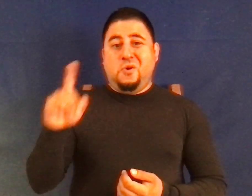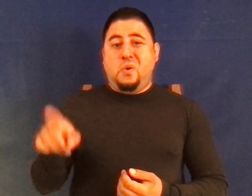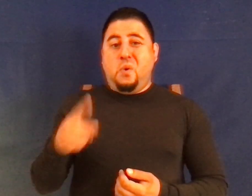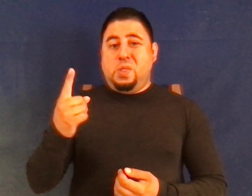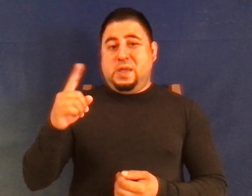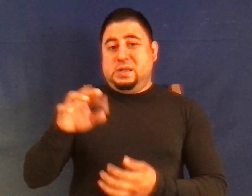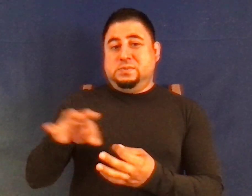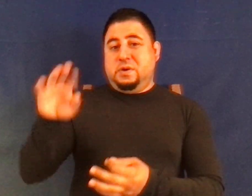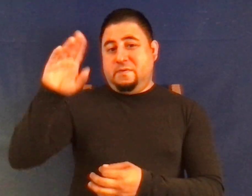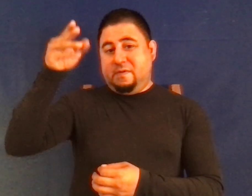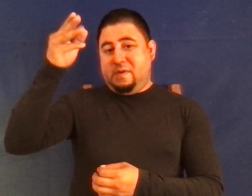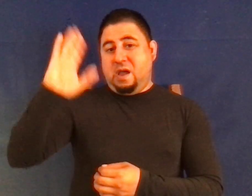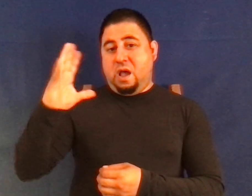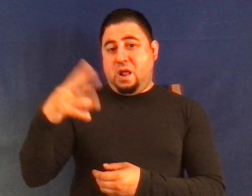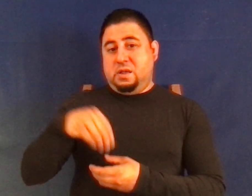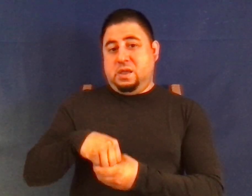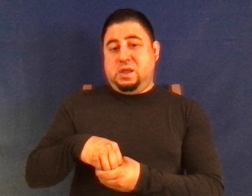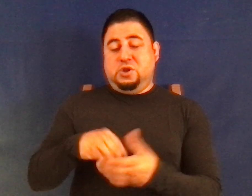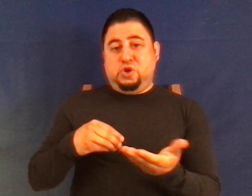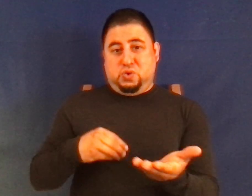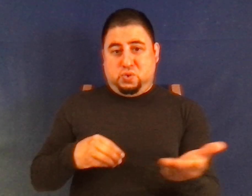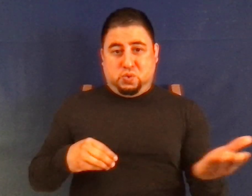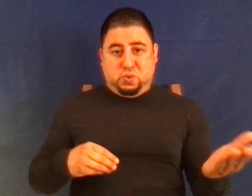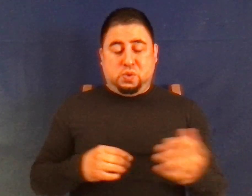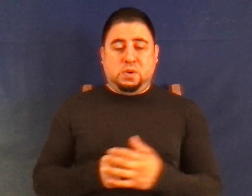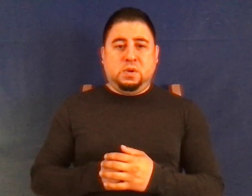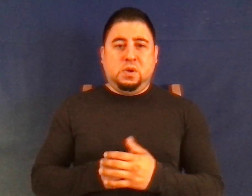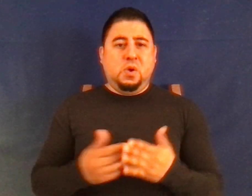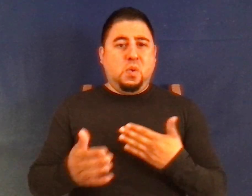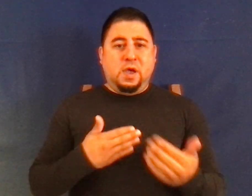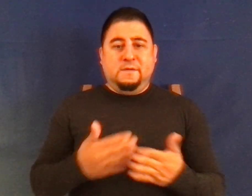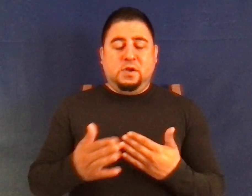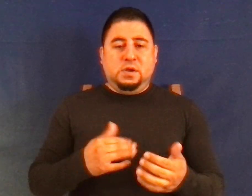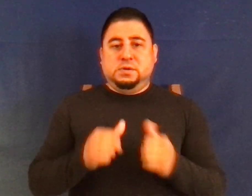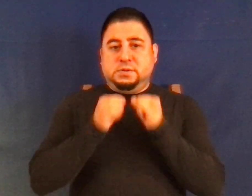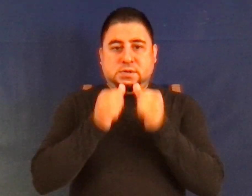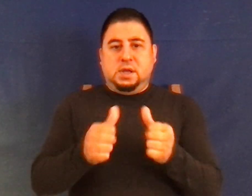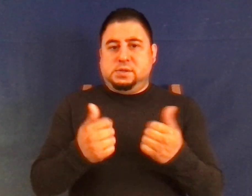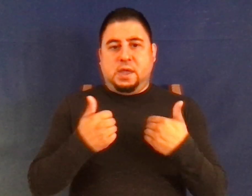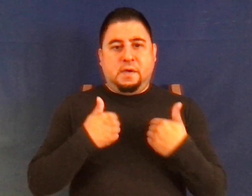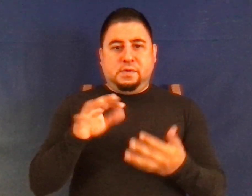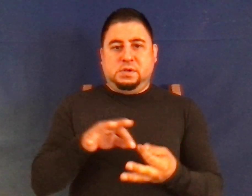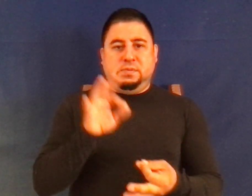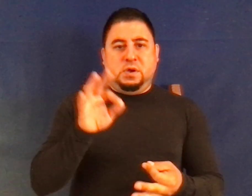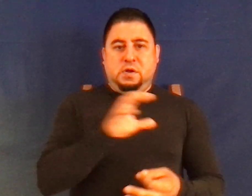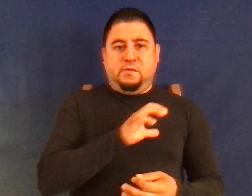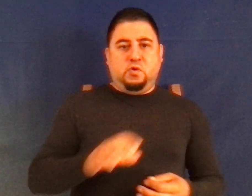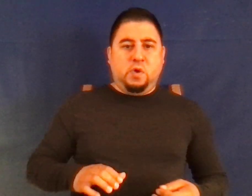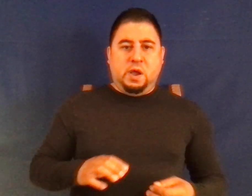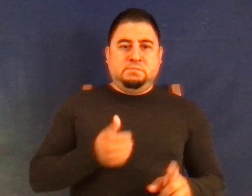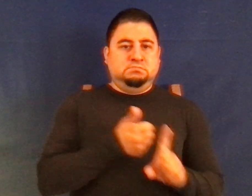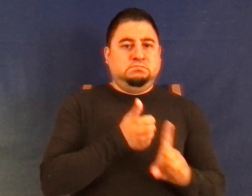God dwells in you, whoever does not have the Spirit of Christ does not belong to